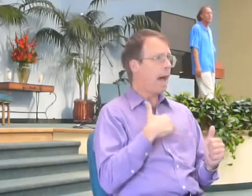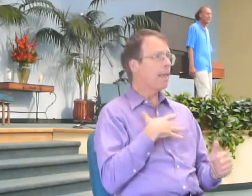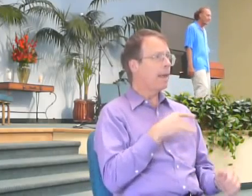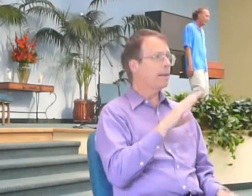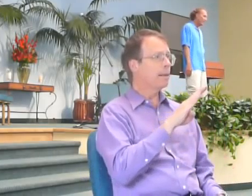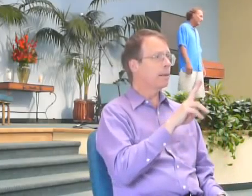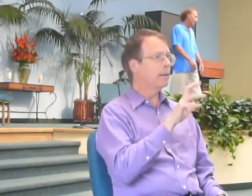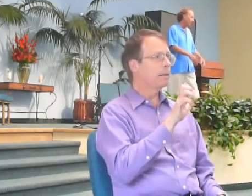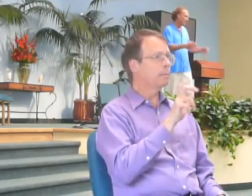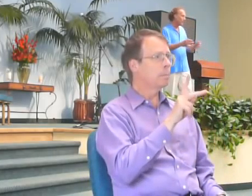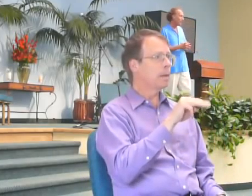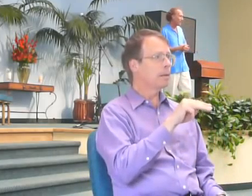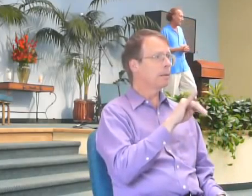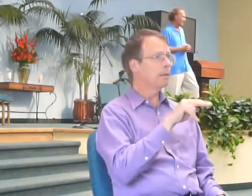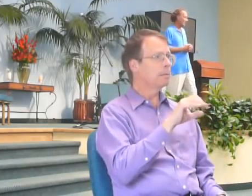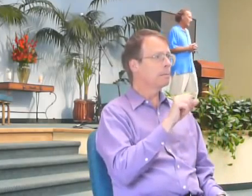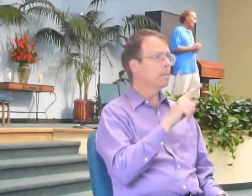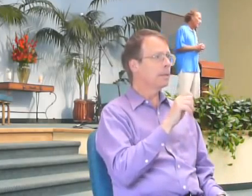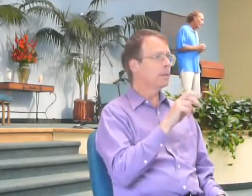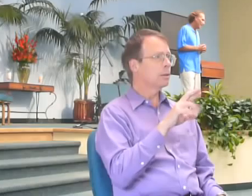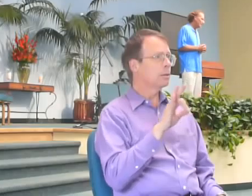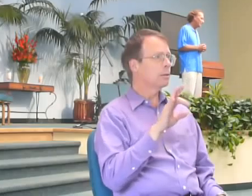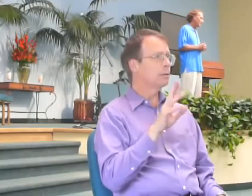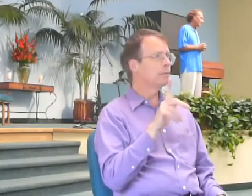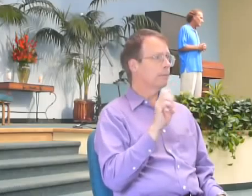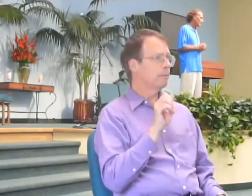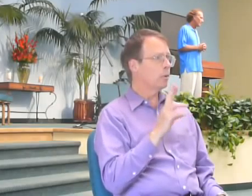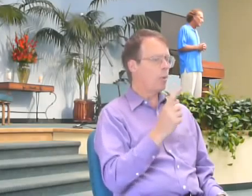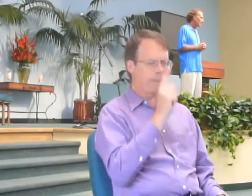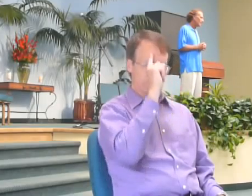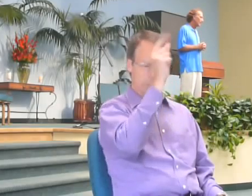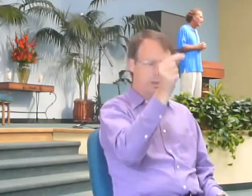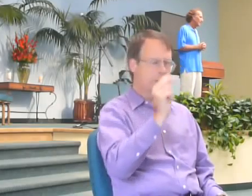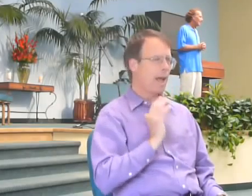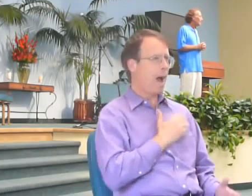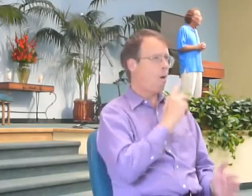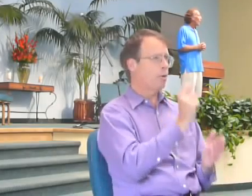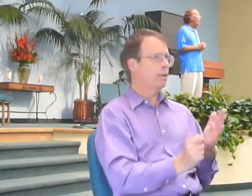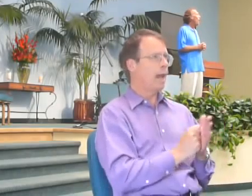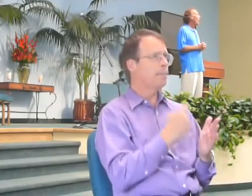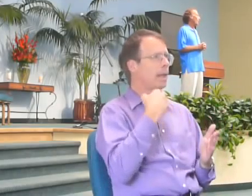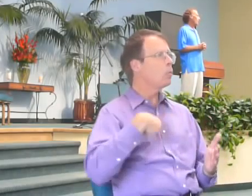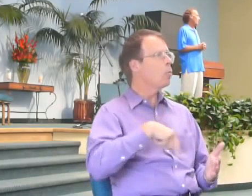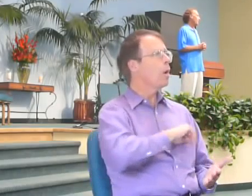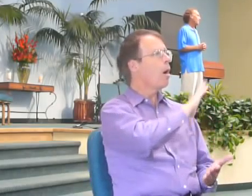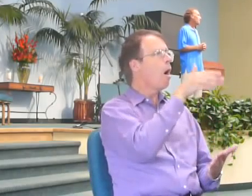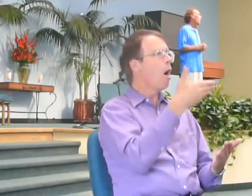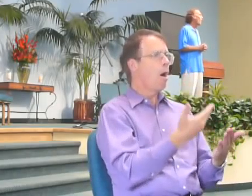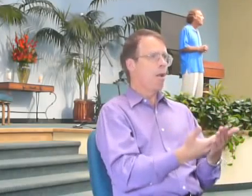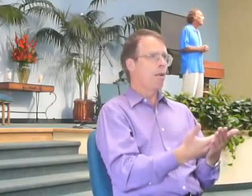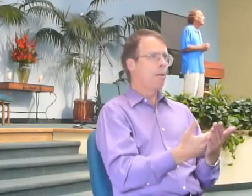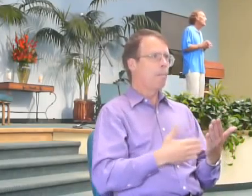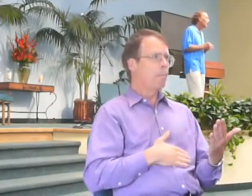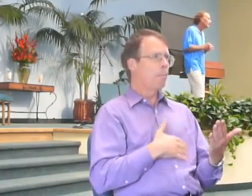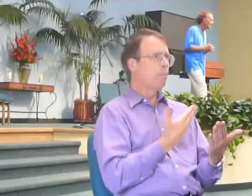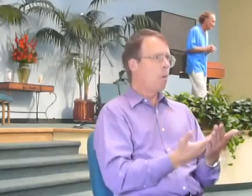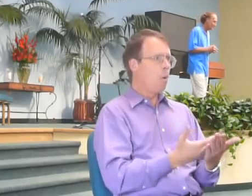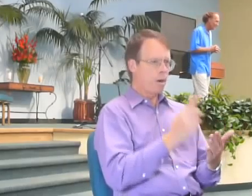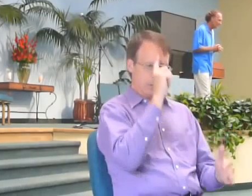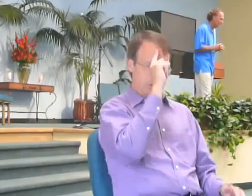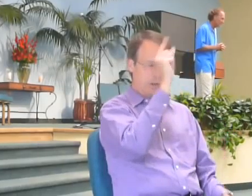you. That all wisdom is right there within you seeking to come out in this world. You're